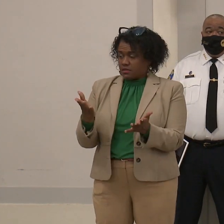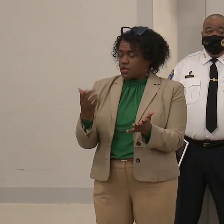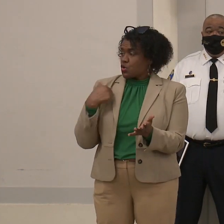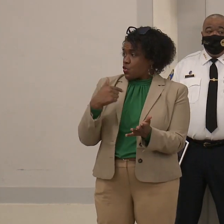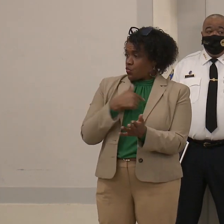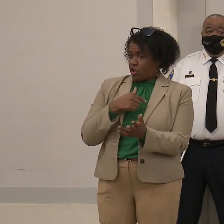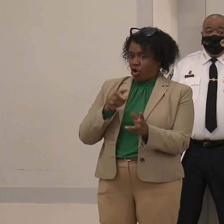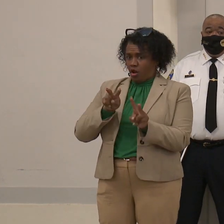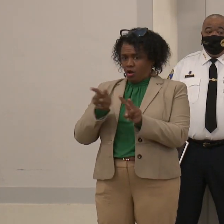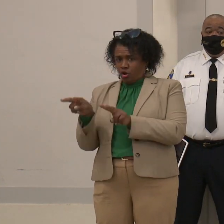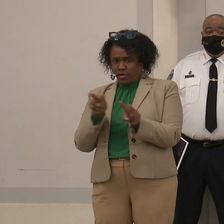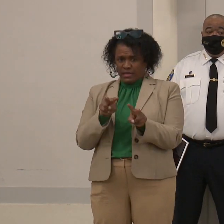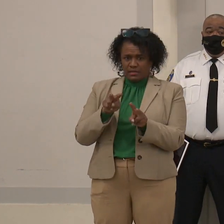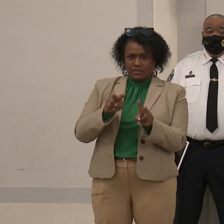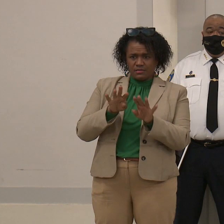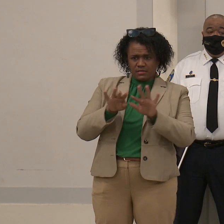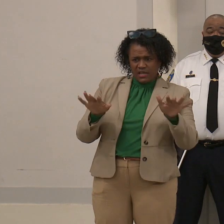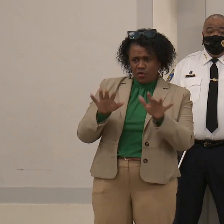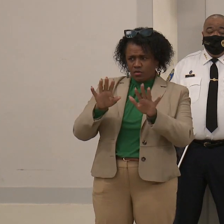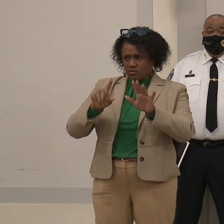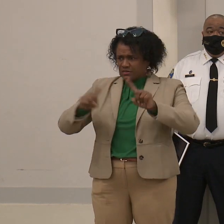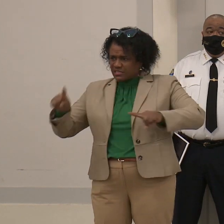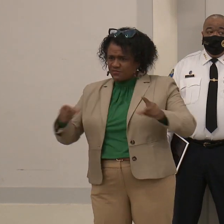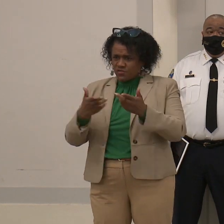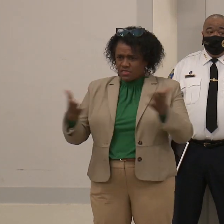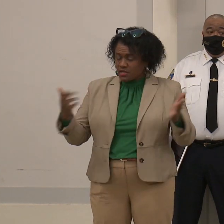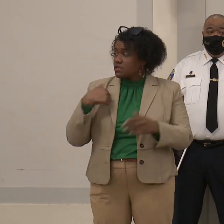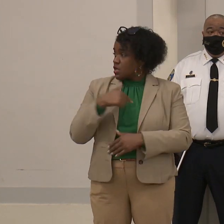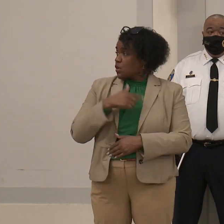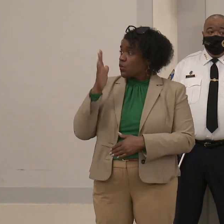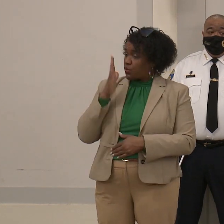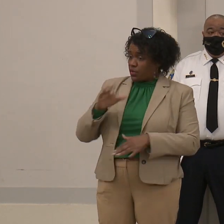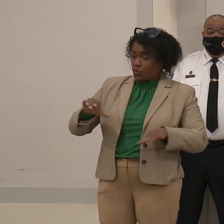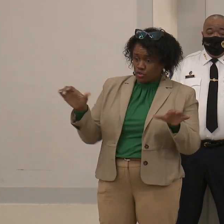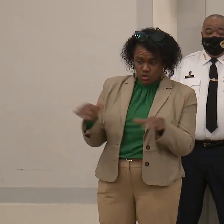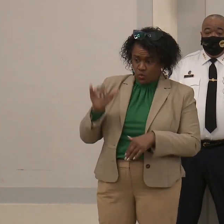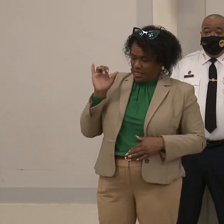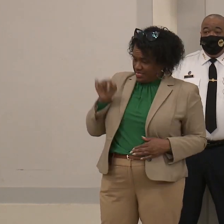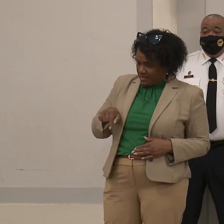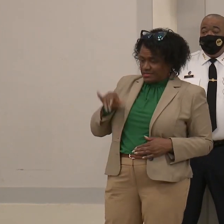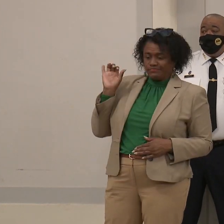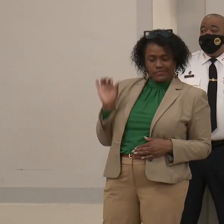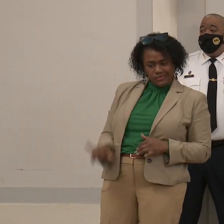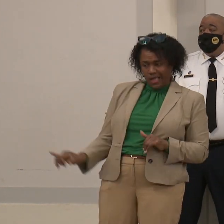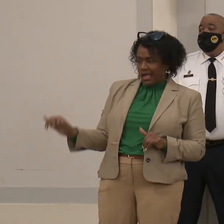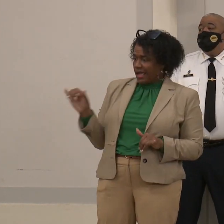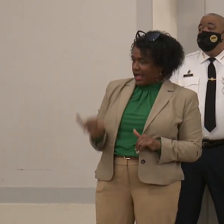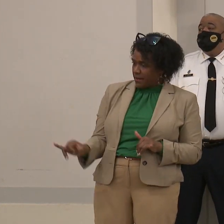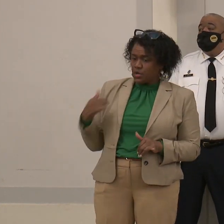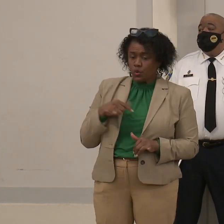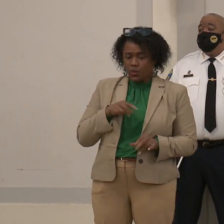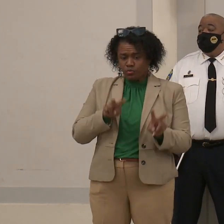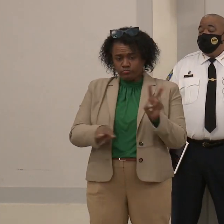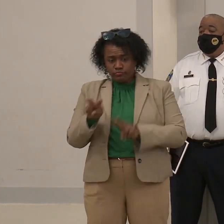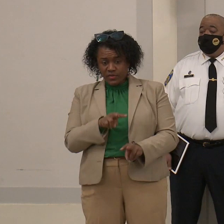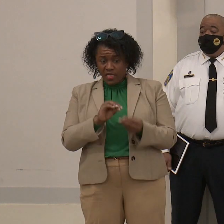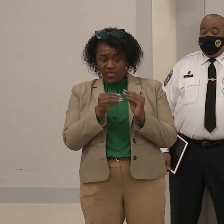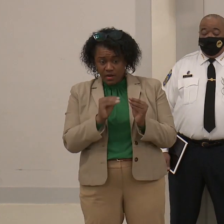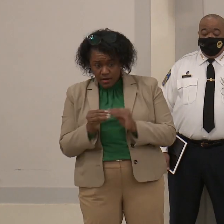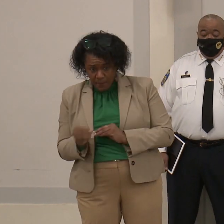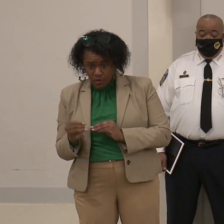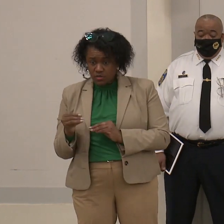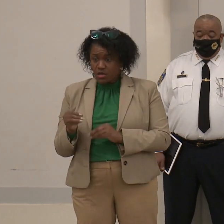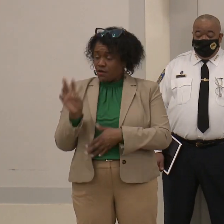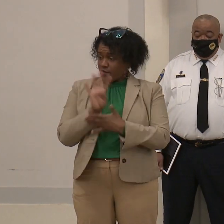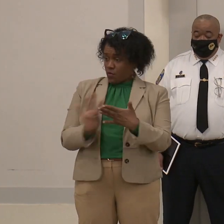at a combination of all the things, and we're going to do this time just like we did the last time, right? We're going to look at the data over the next